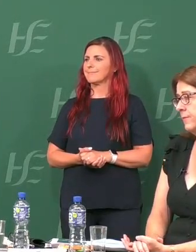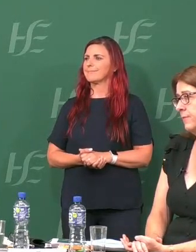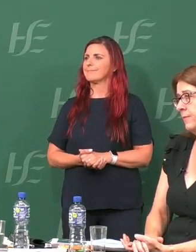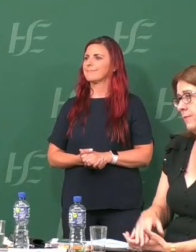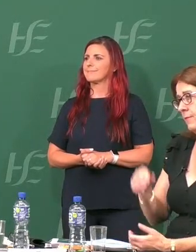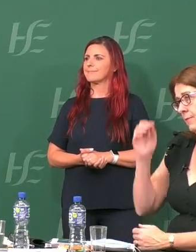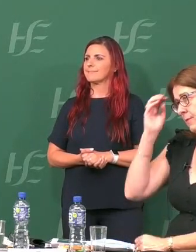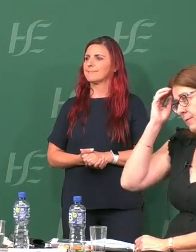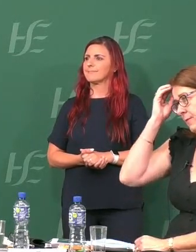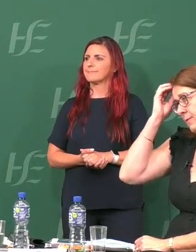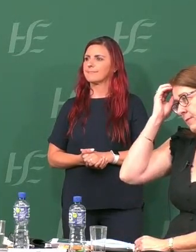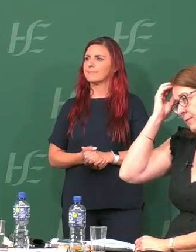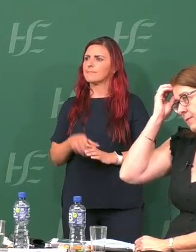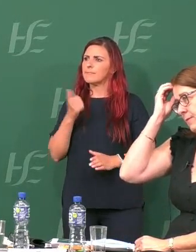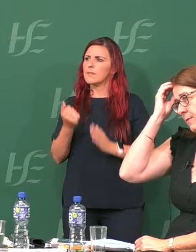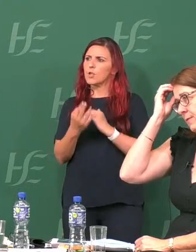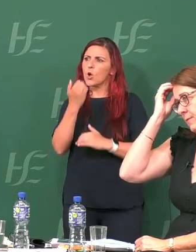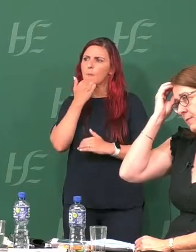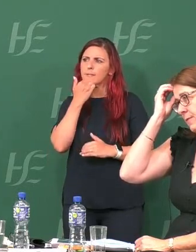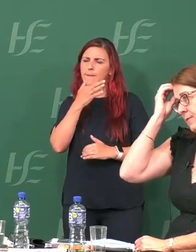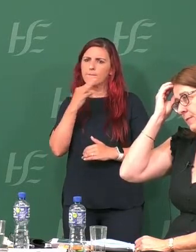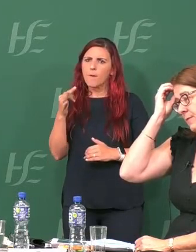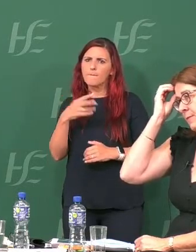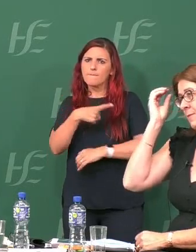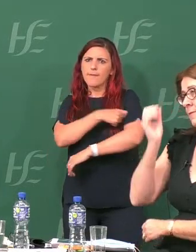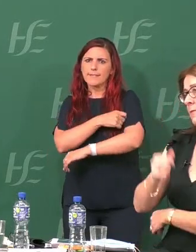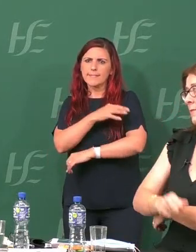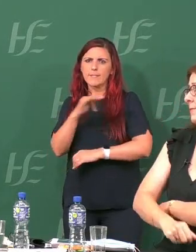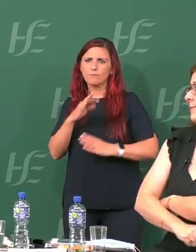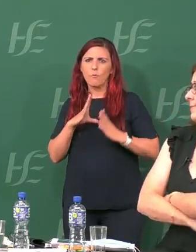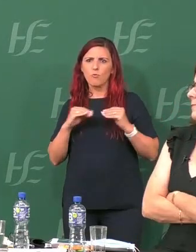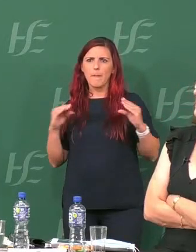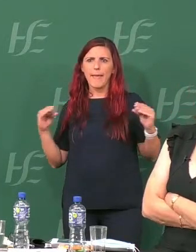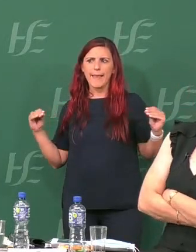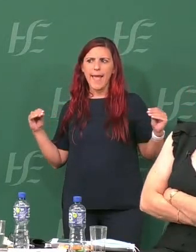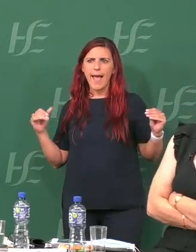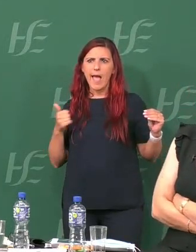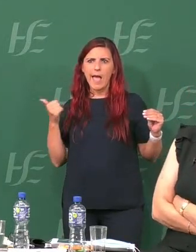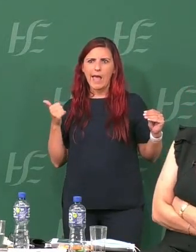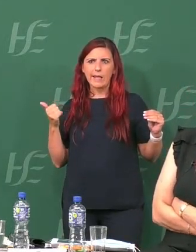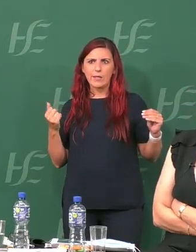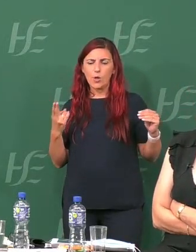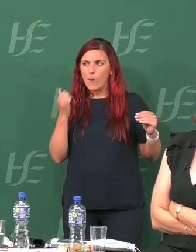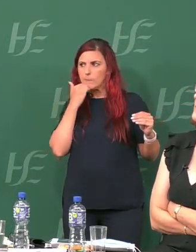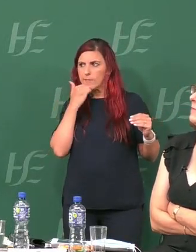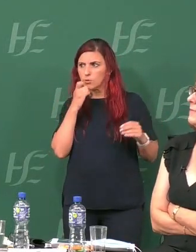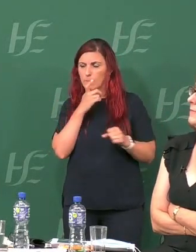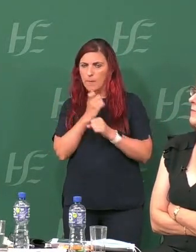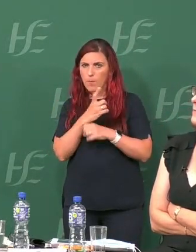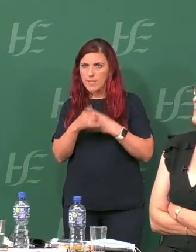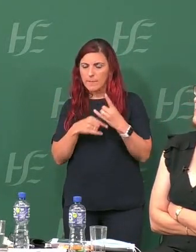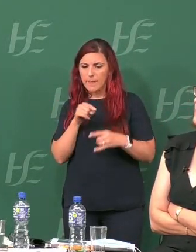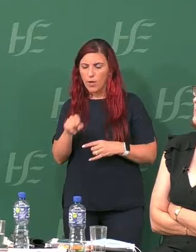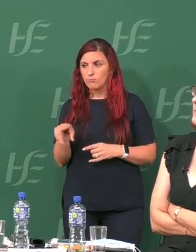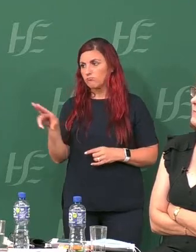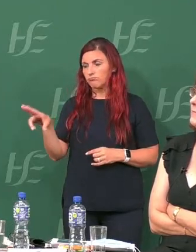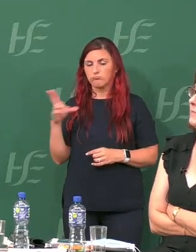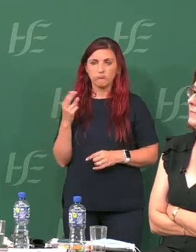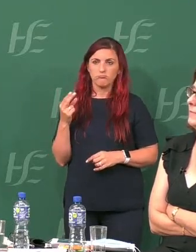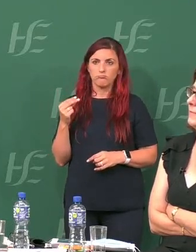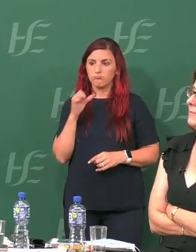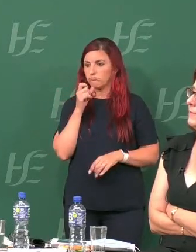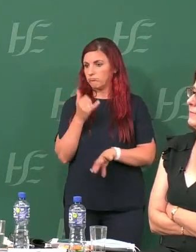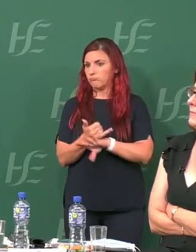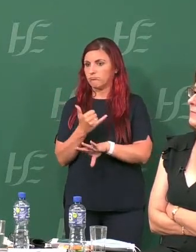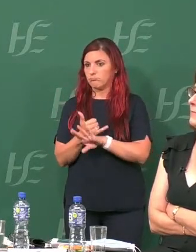Paul, is there any update on those vaccines from Romania? Have you heard anything more about those? They seem to have fallen off the agenda entirely over the last while. No, but